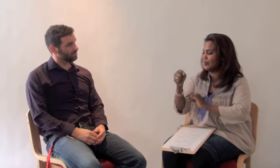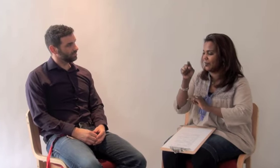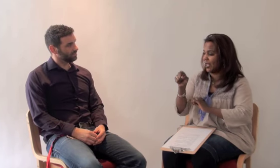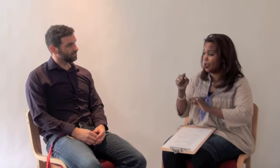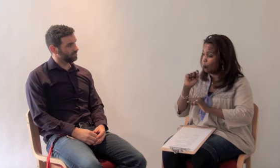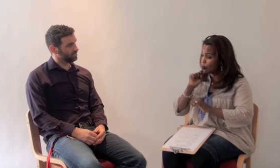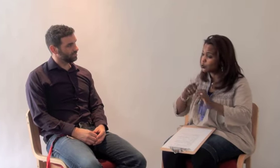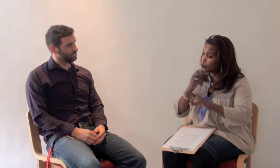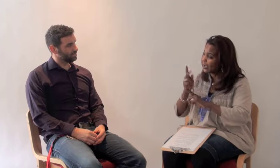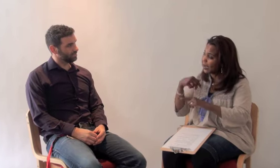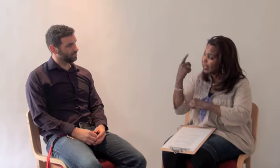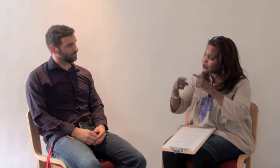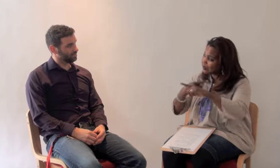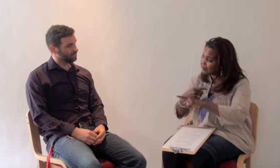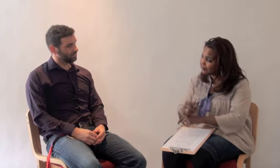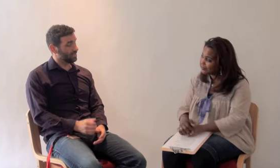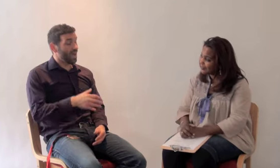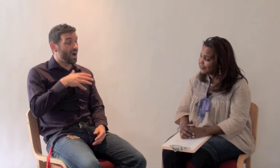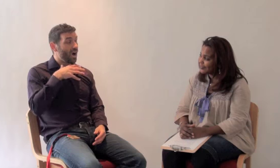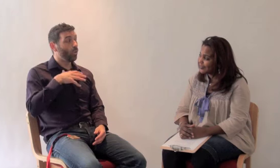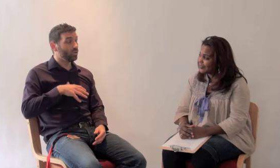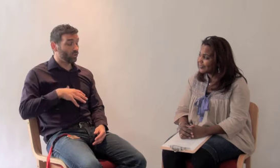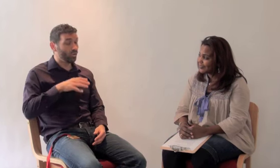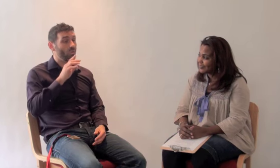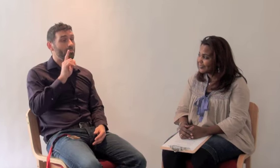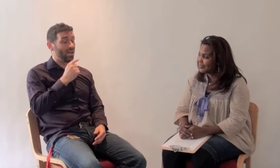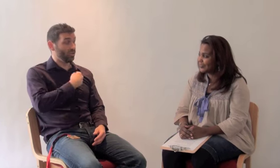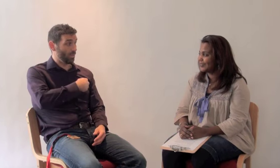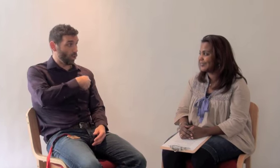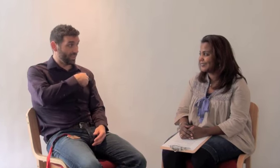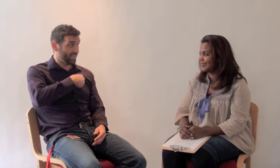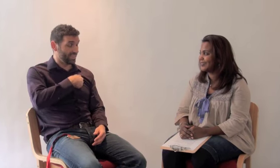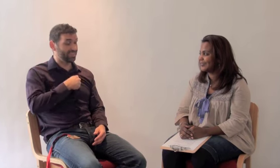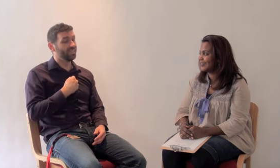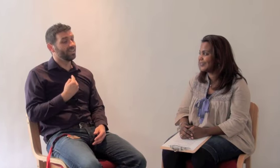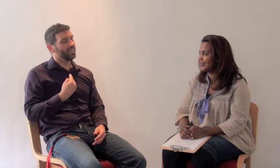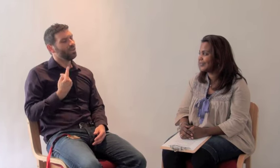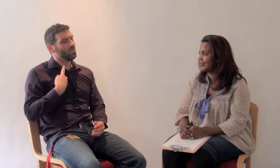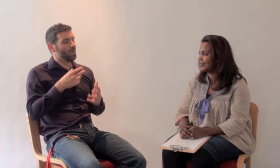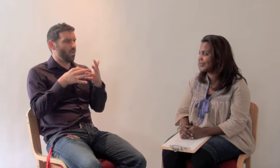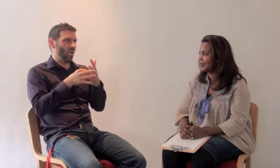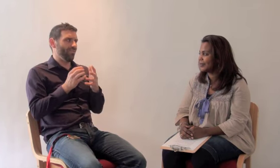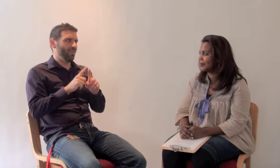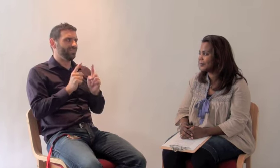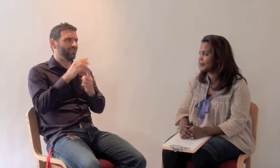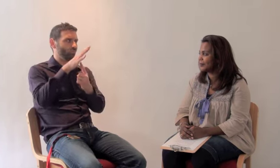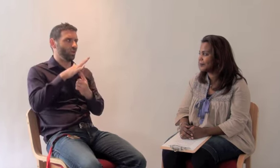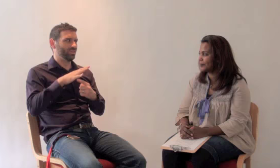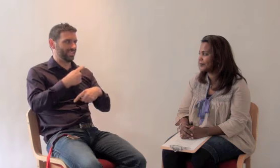you. So, having achieved it, do you think you'll do it again next year? I want to, but to be honest with you, me and my wife